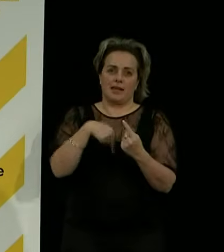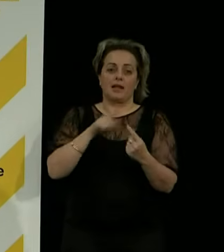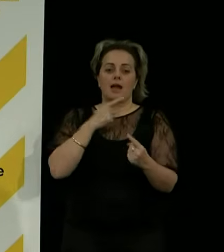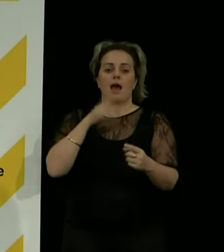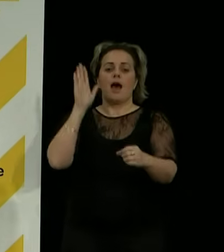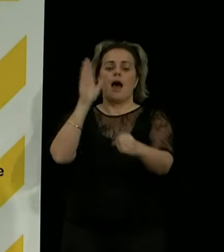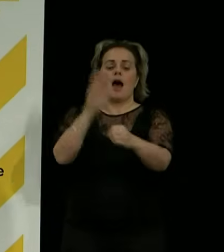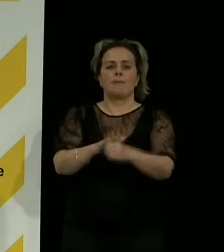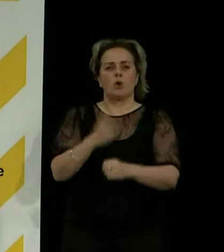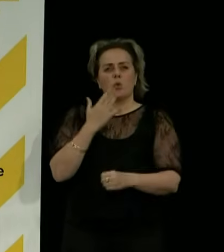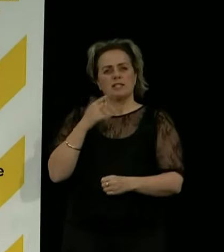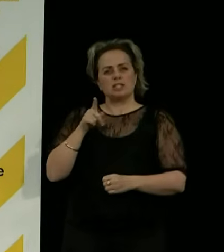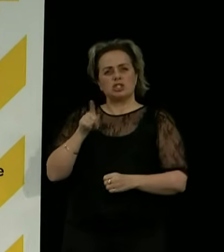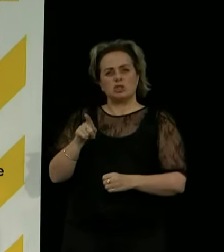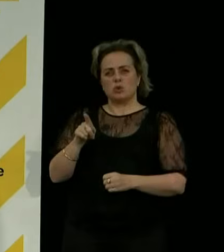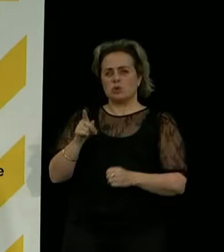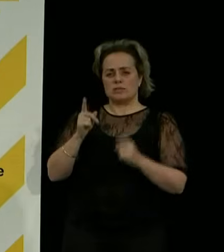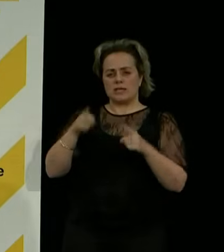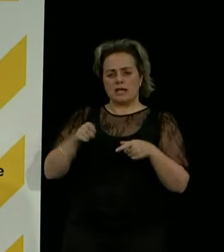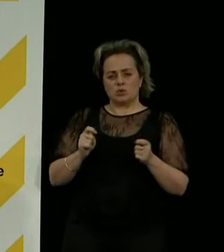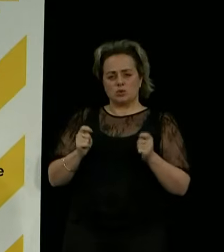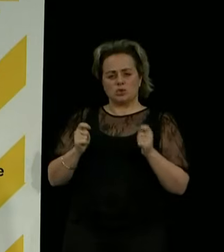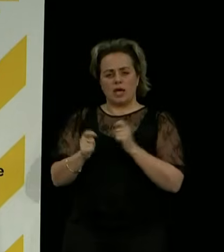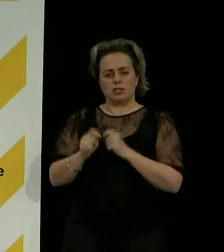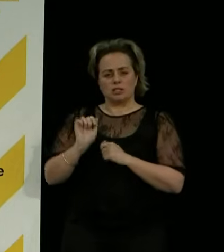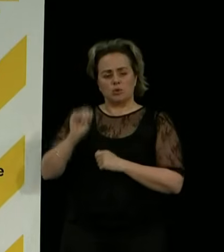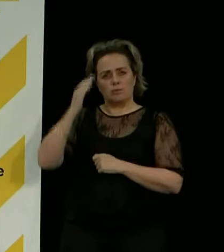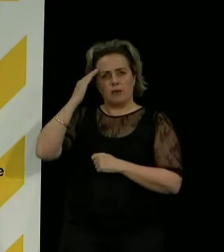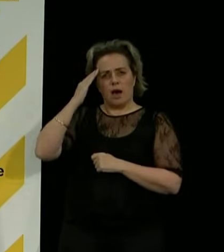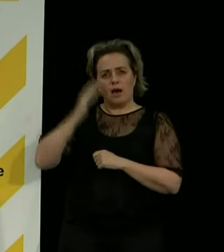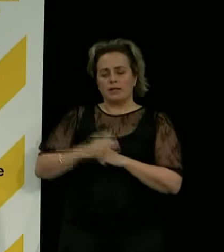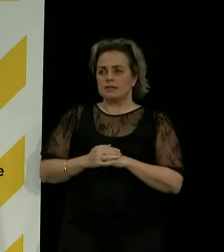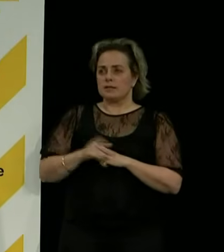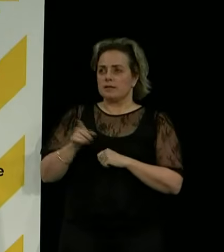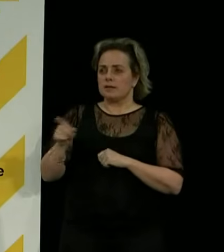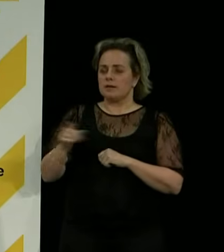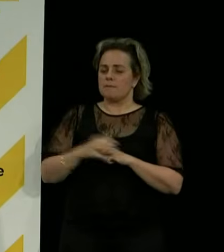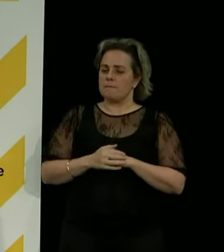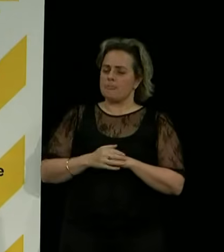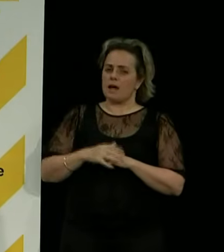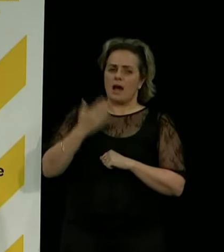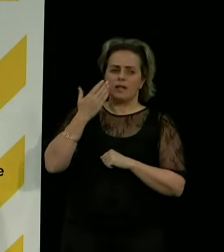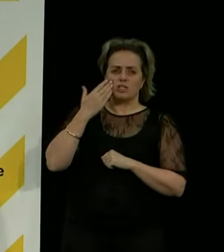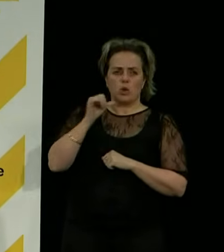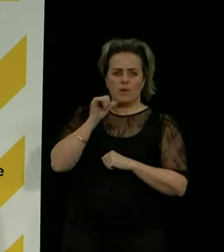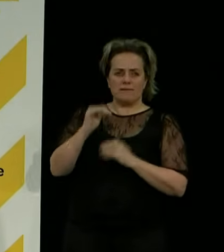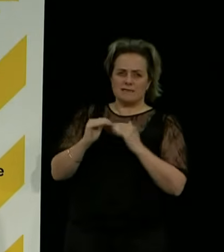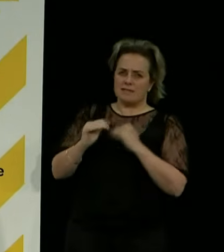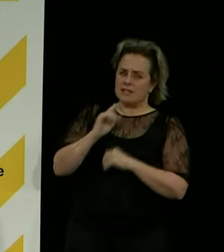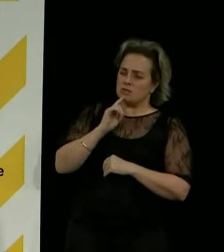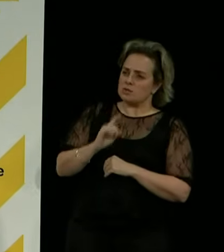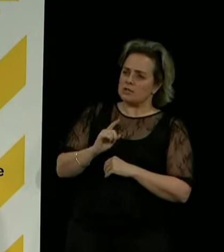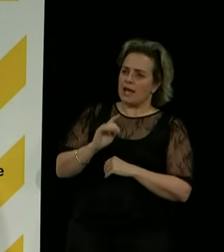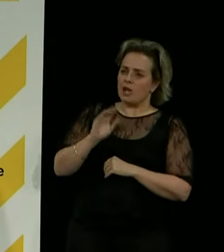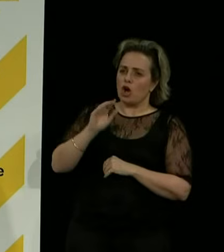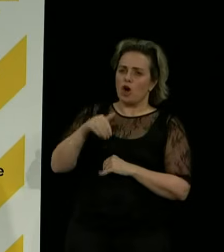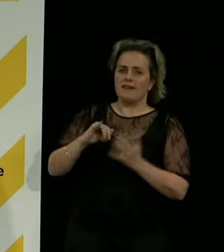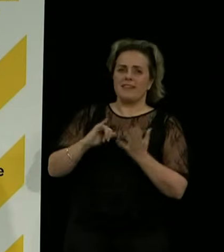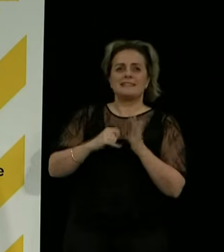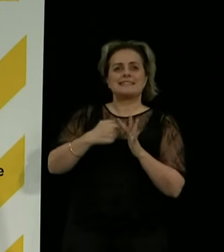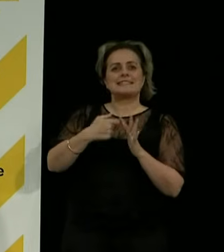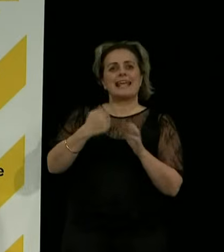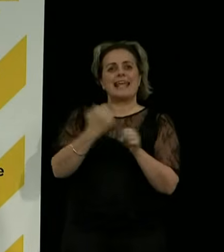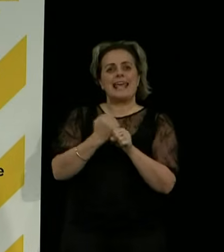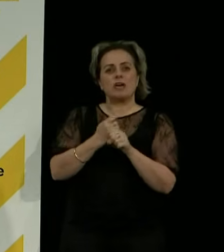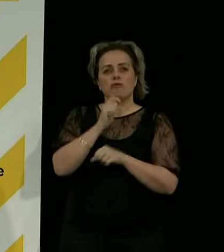you start separating those out? Well, I'm not sure that would be necessarily a fair characterisation of SCIG. And in fact, you'll hear that